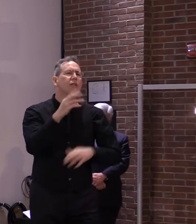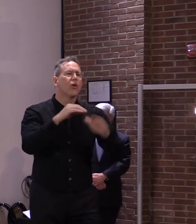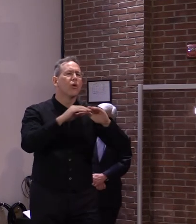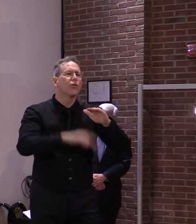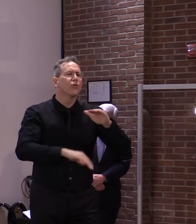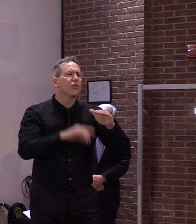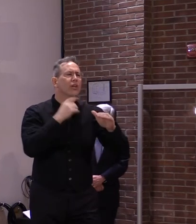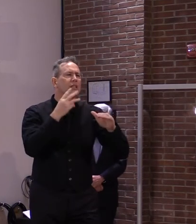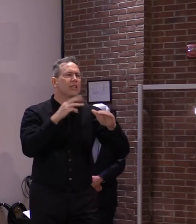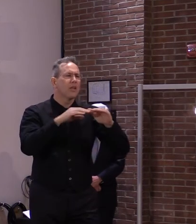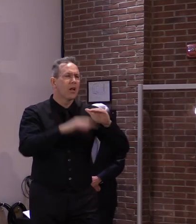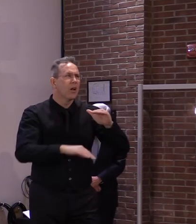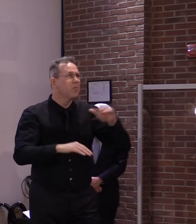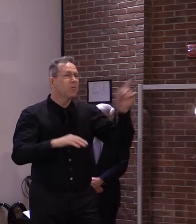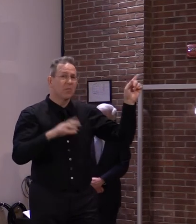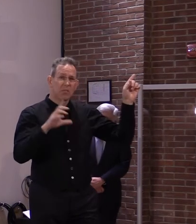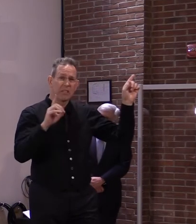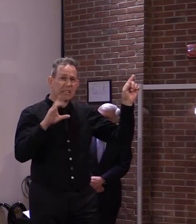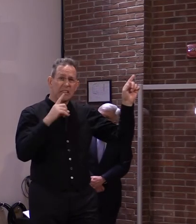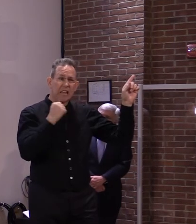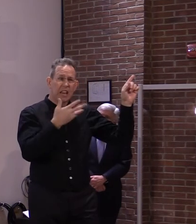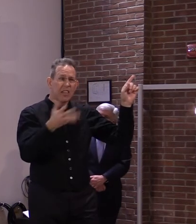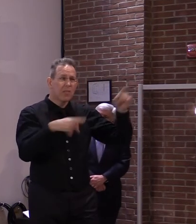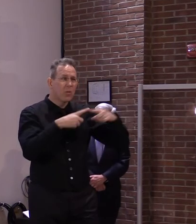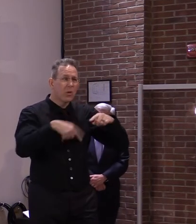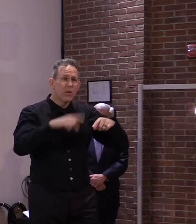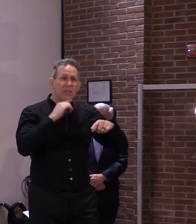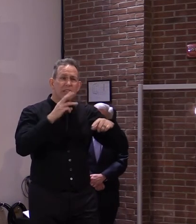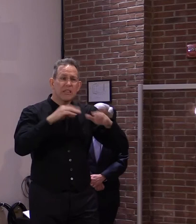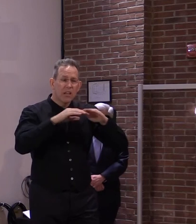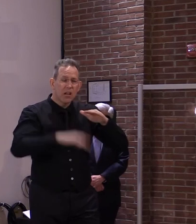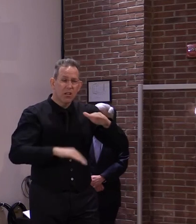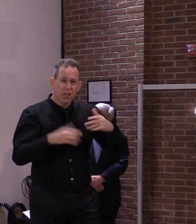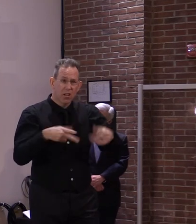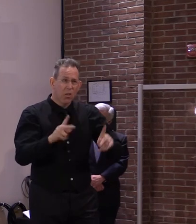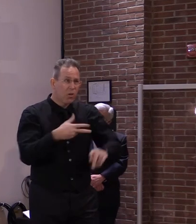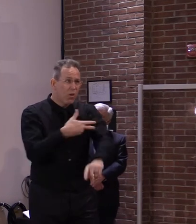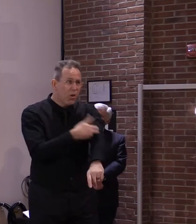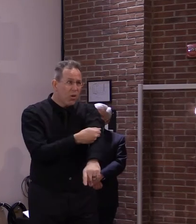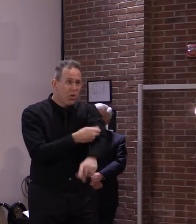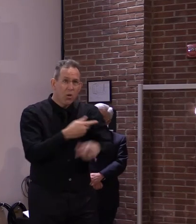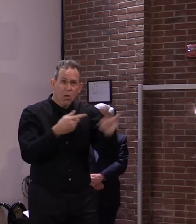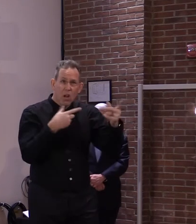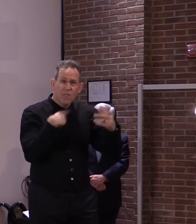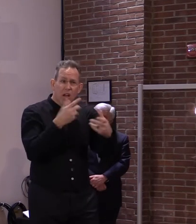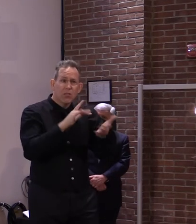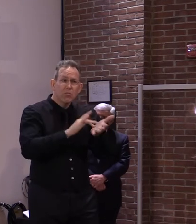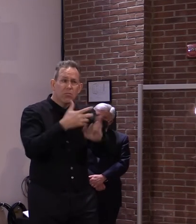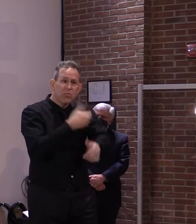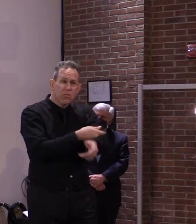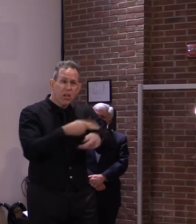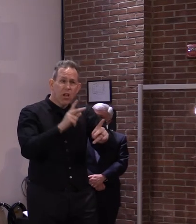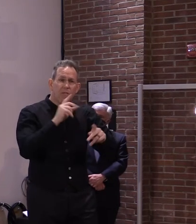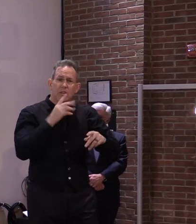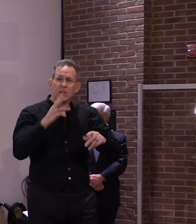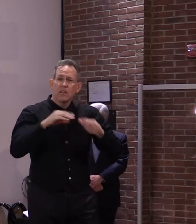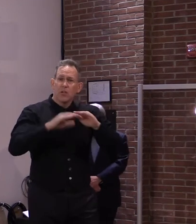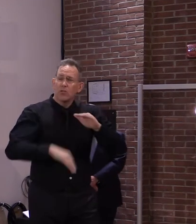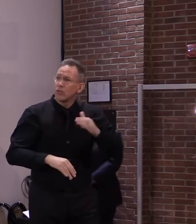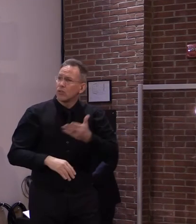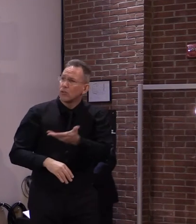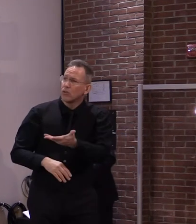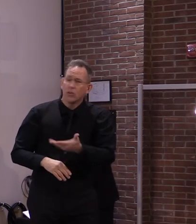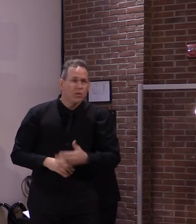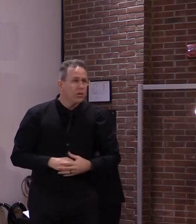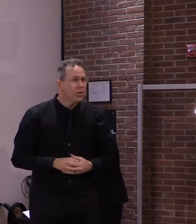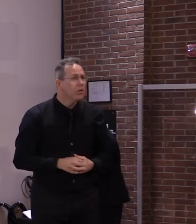those trials on kids might be wrapped up um enough to give a green light for the younger the 16 group yeah so some of the